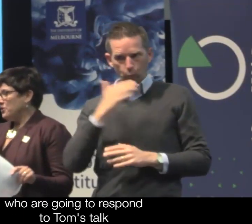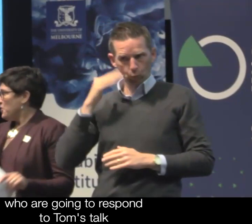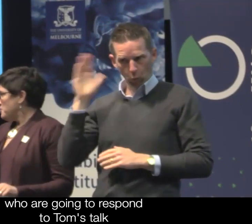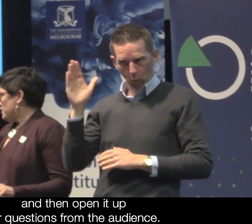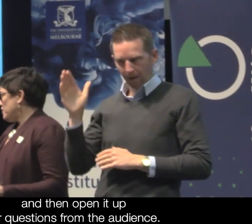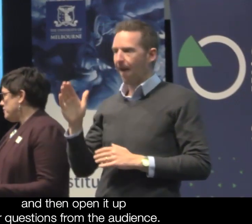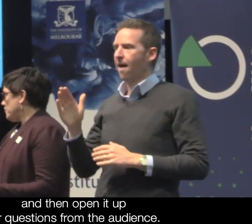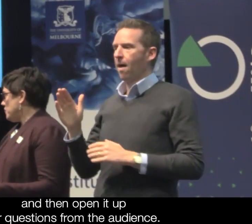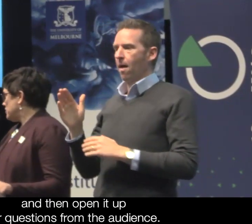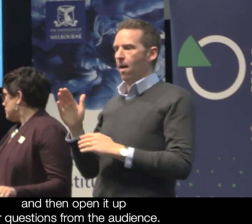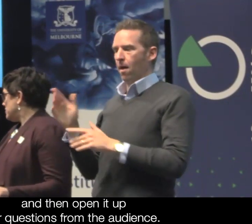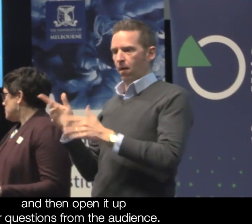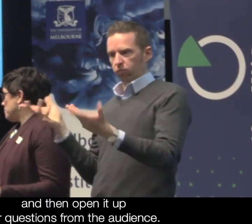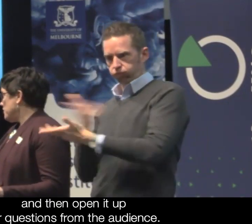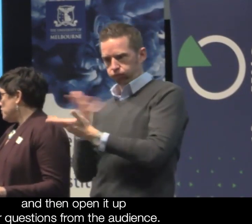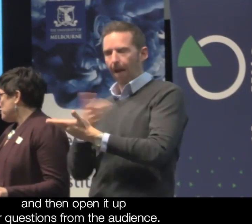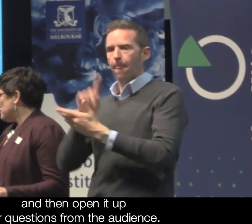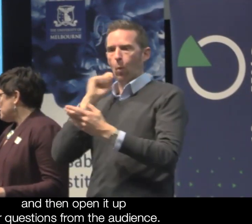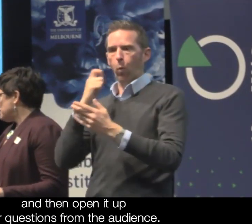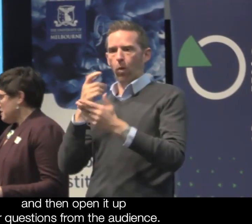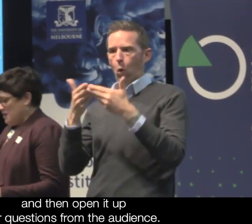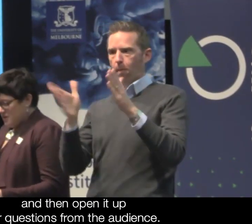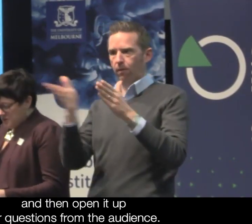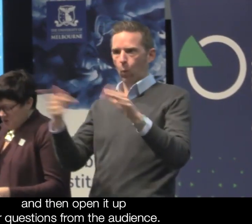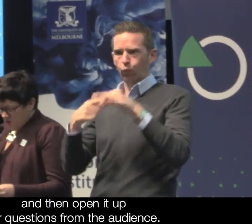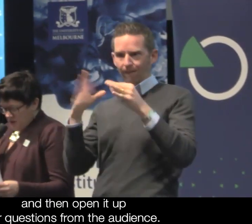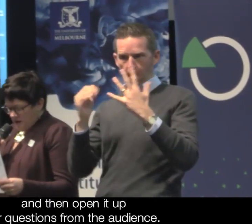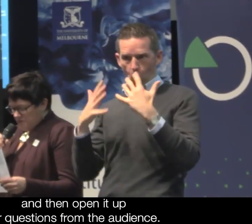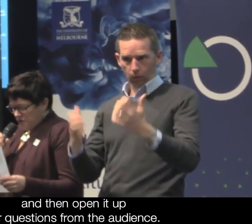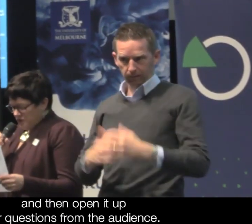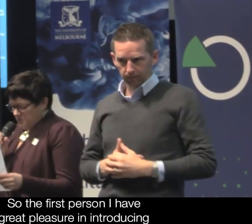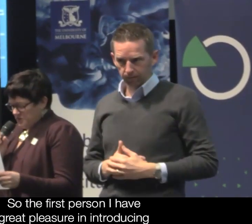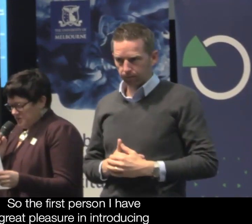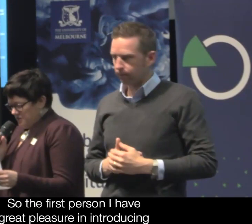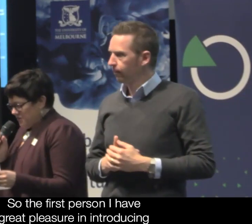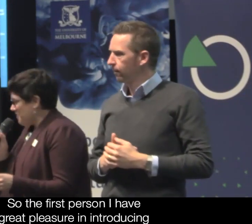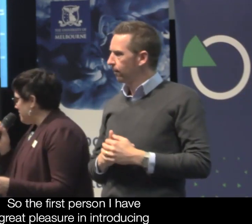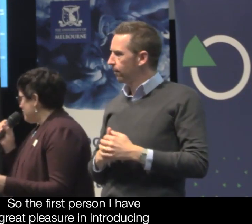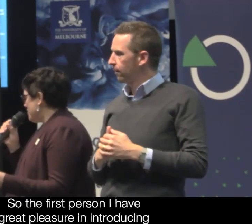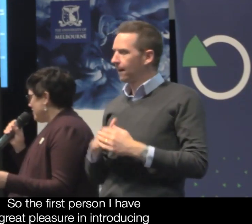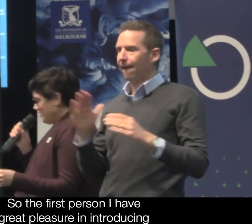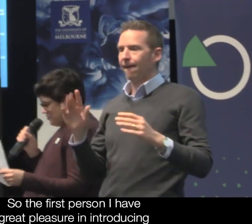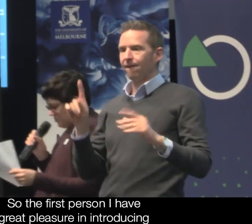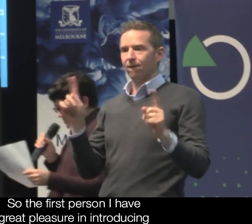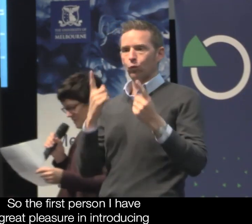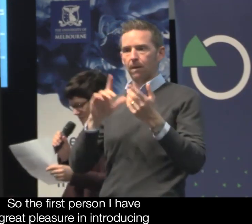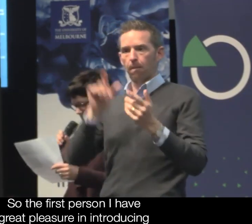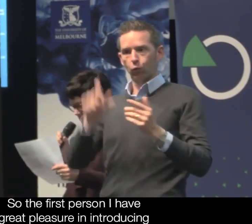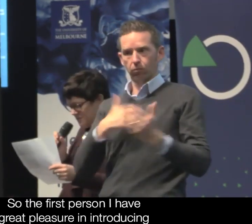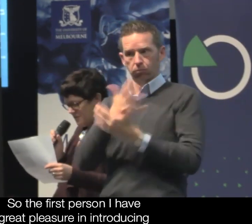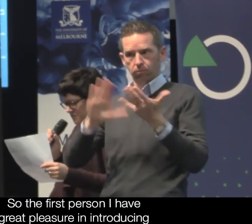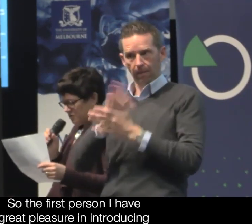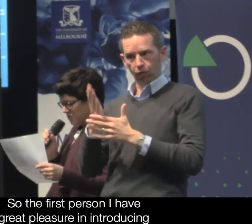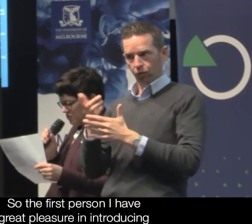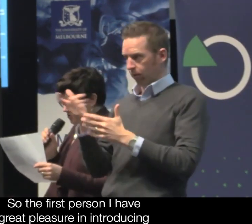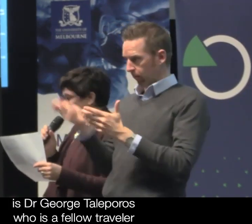then we're going to open it up for questions from the audience. So the first person who I have great pleasure in introducing